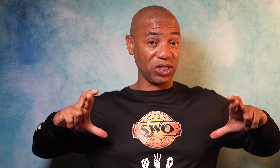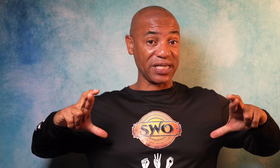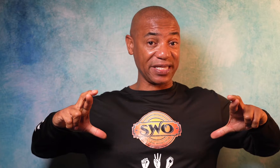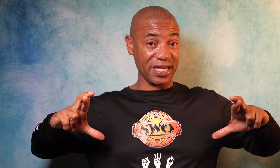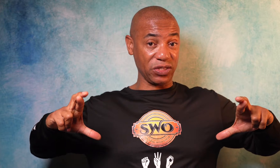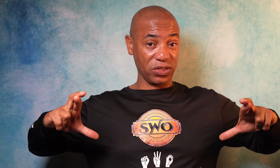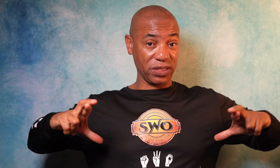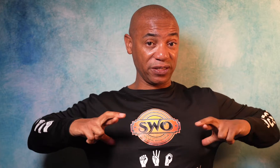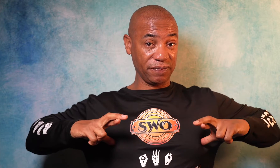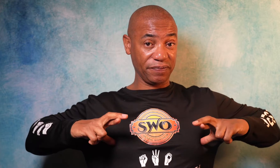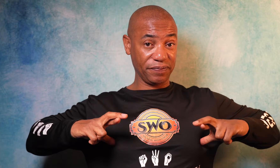like this.